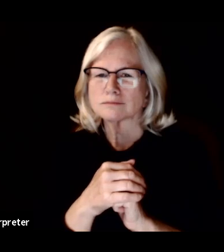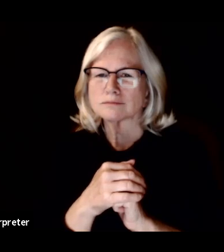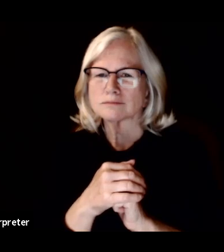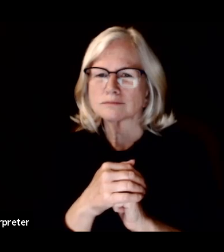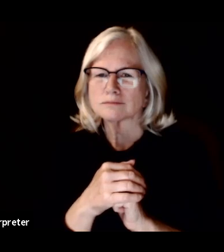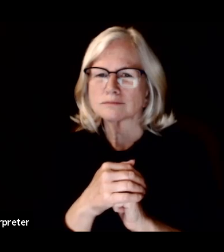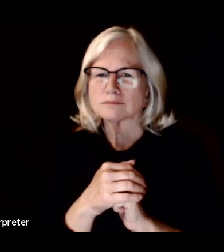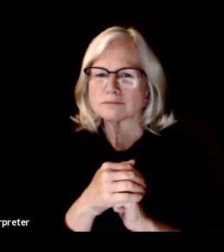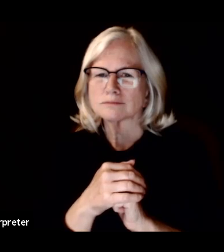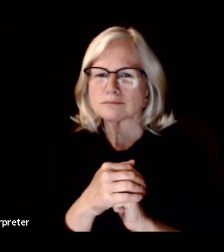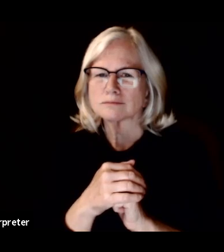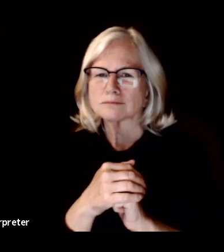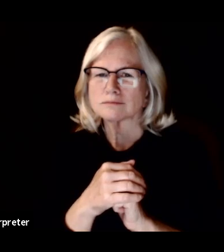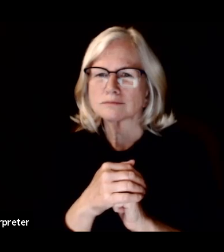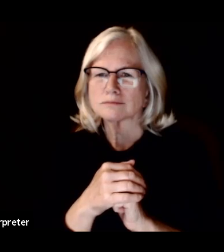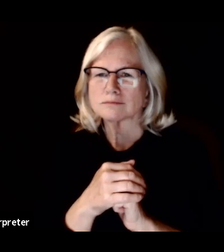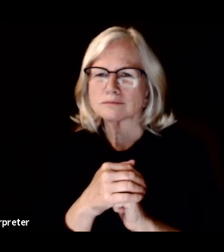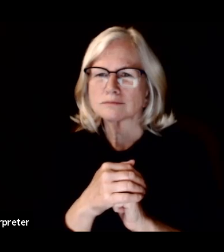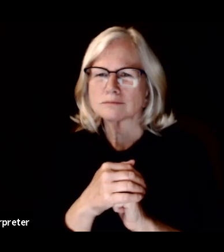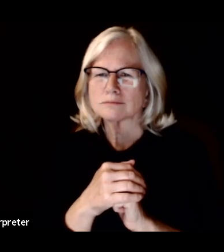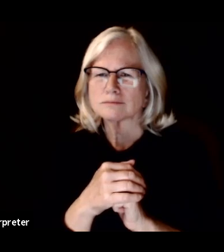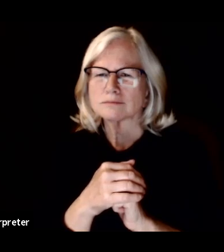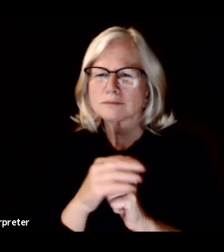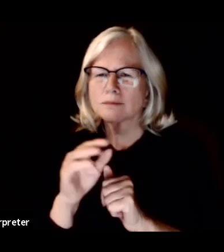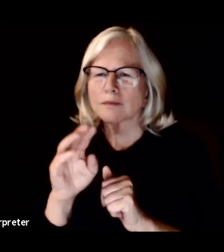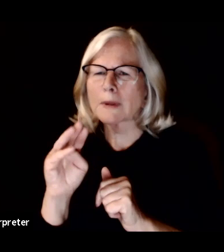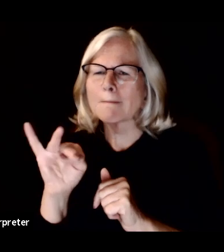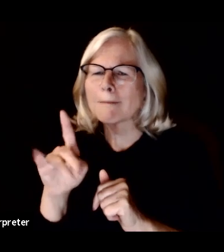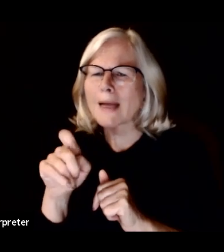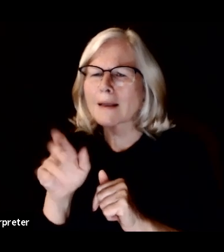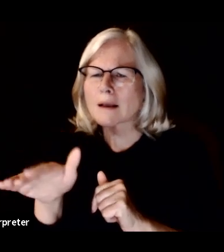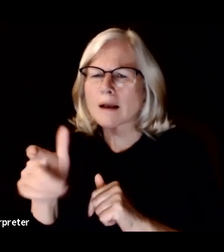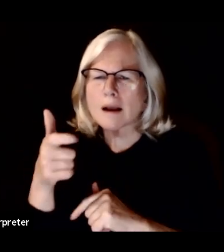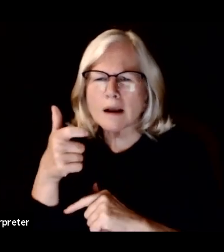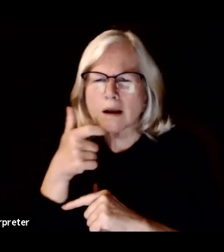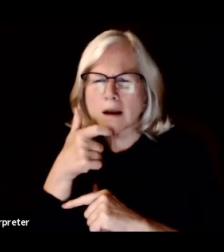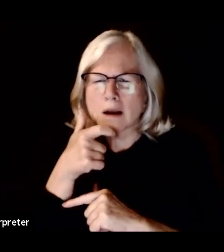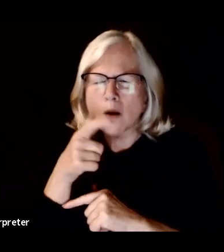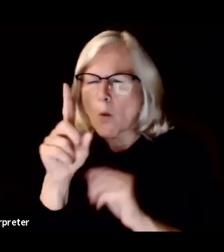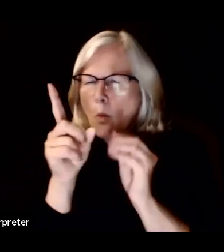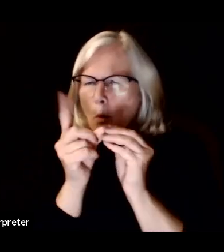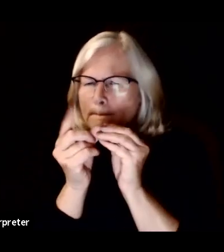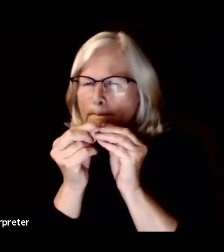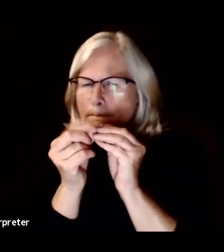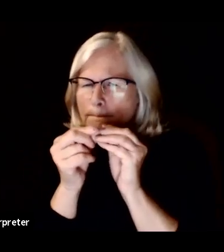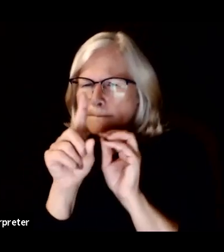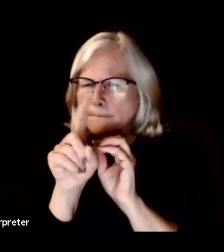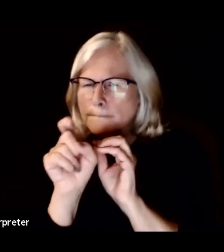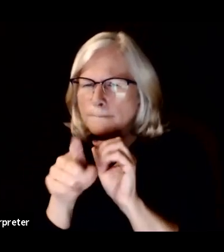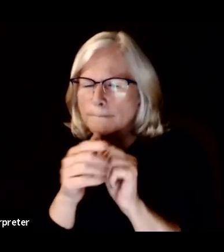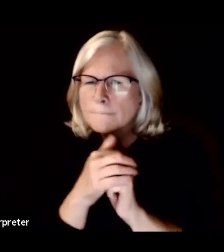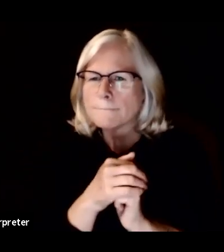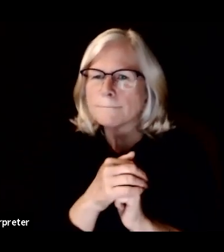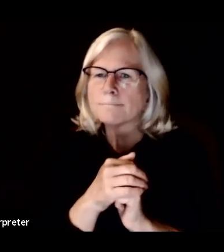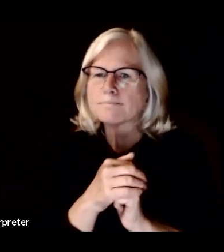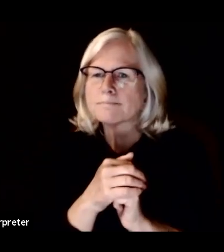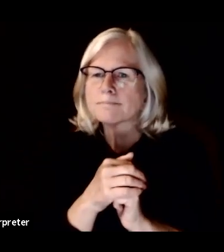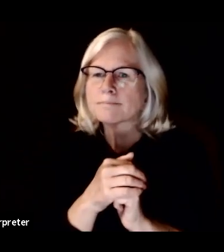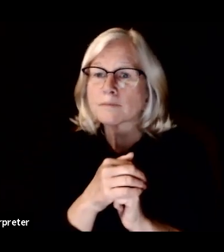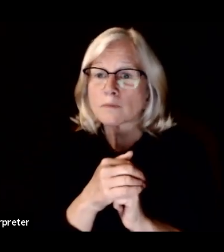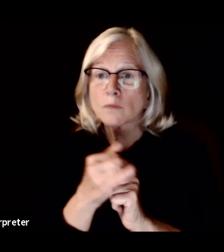Operator, we have time for one more question. Thank you, sir. Once again, if you would like to ask a question, you may press star 1 on your